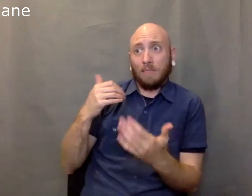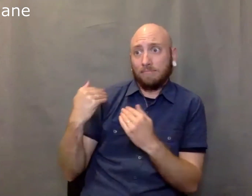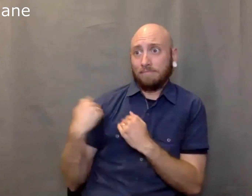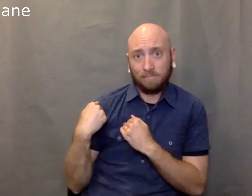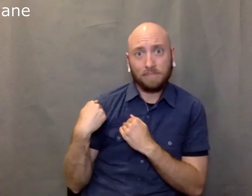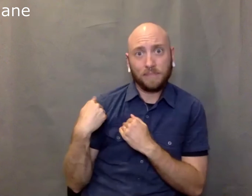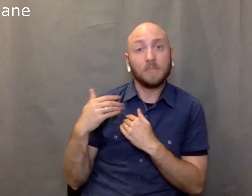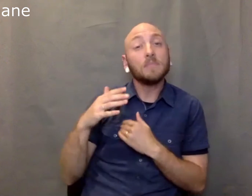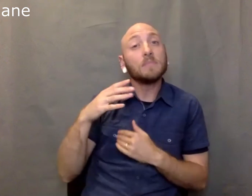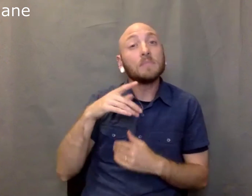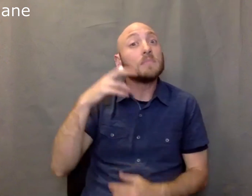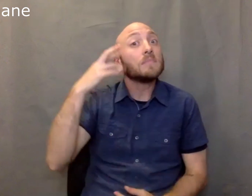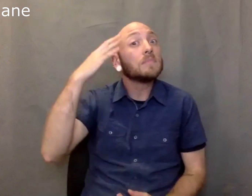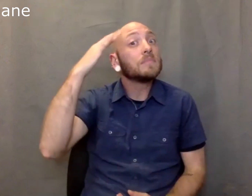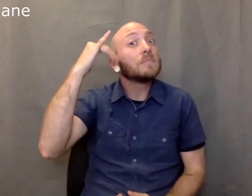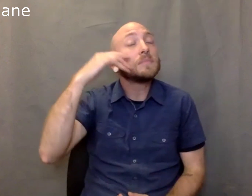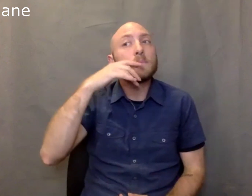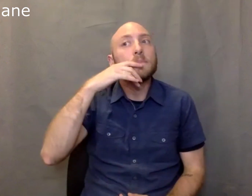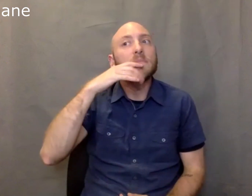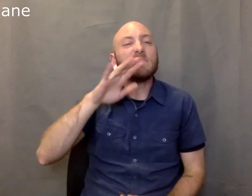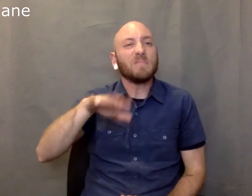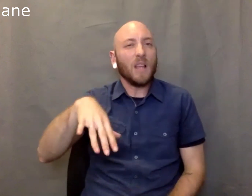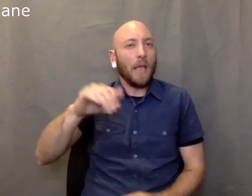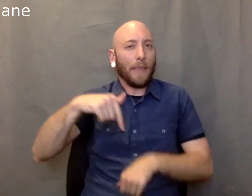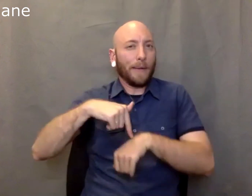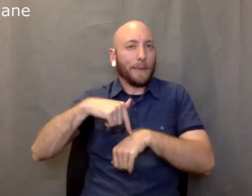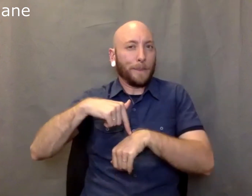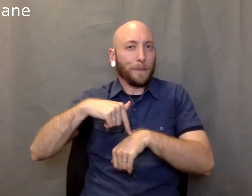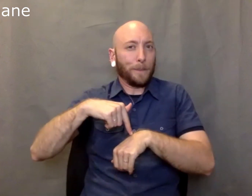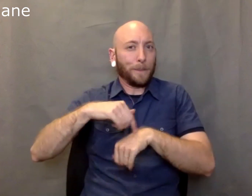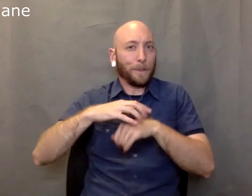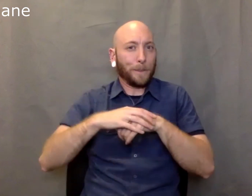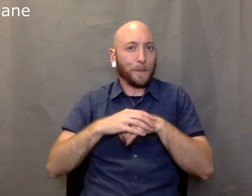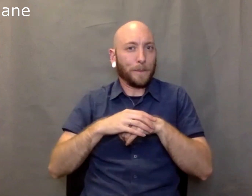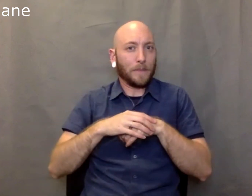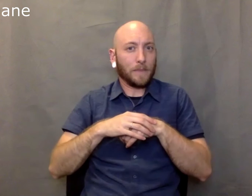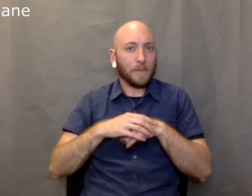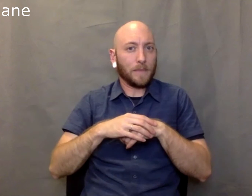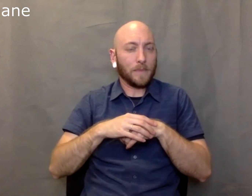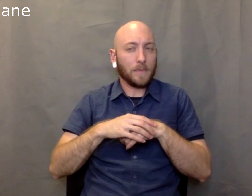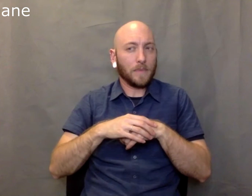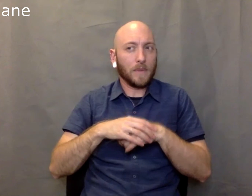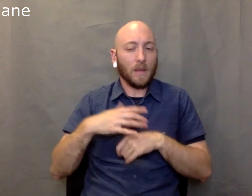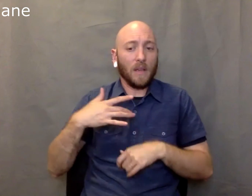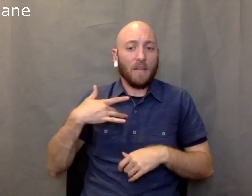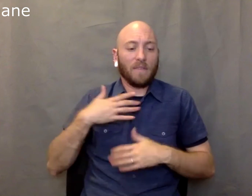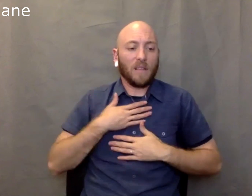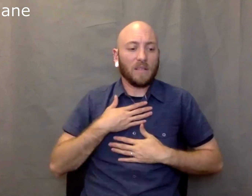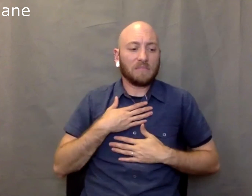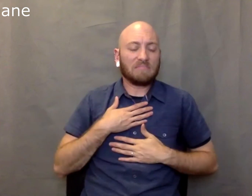Because I think at that time, I didn't really, at the time, I didn't feel like I knew how to love myself, but I knew that all my